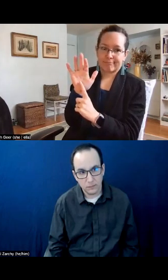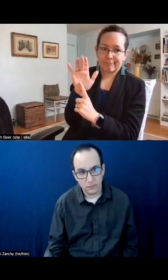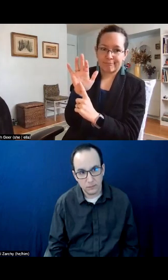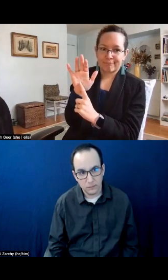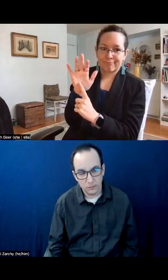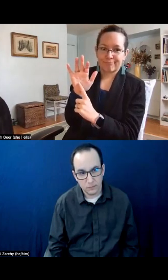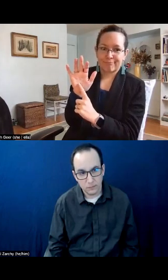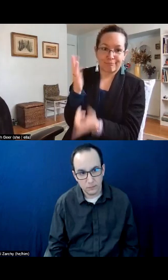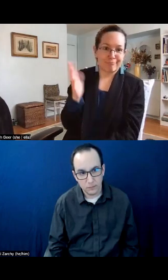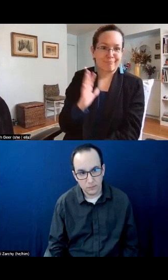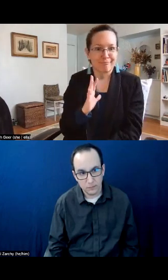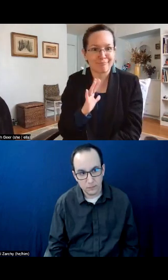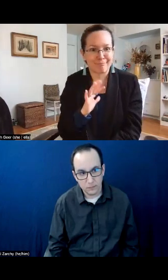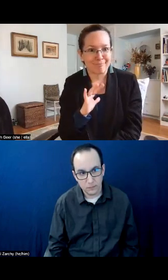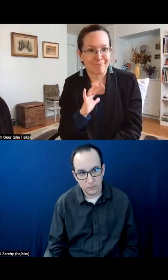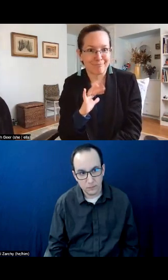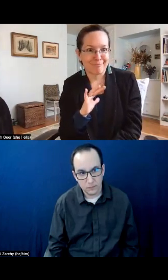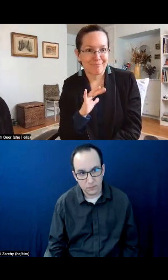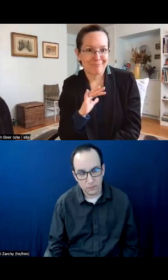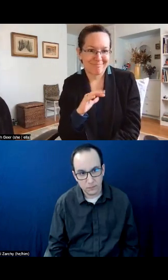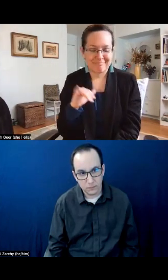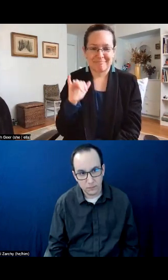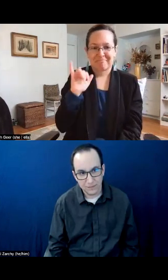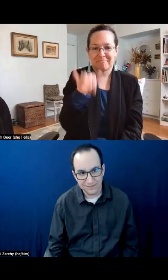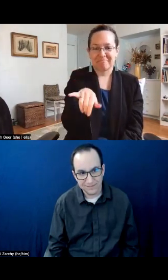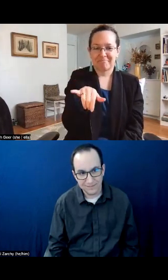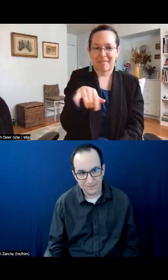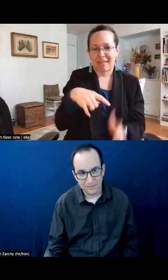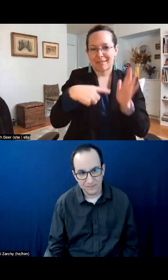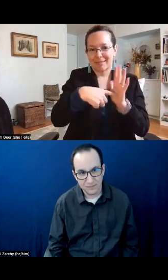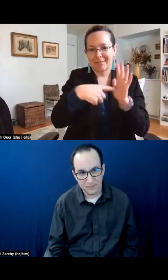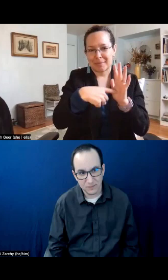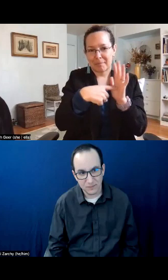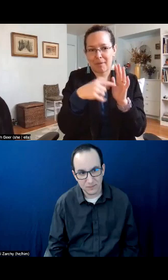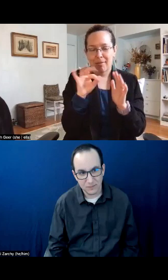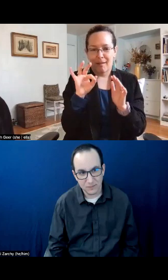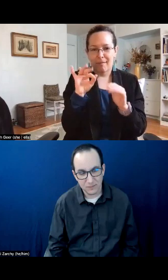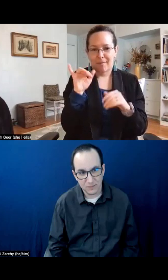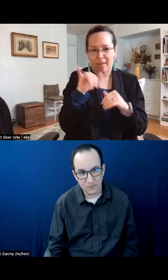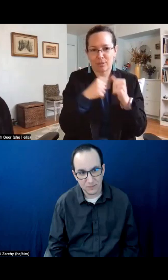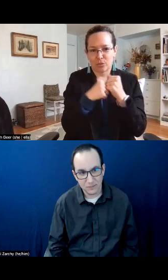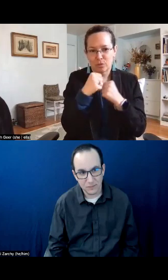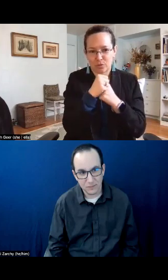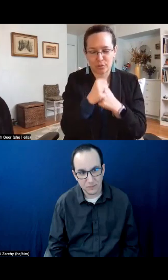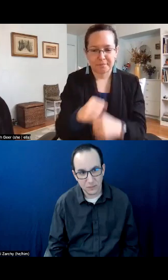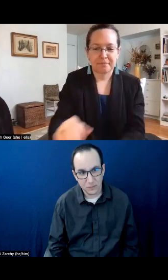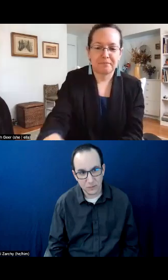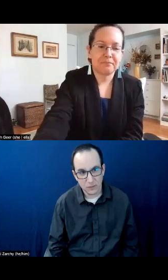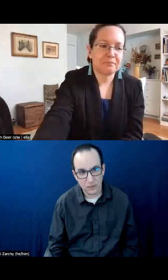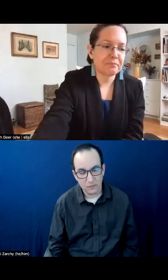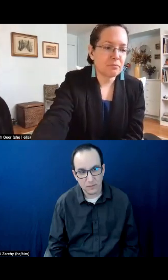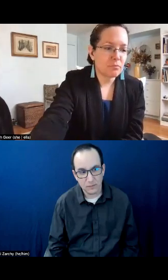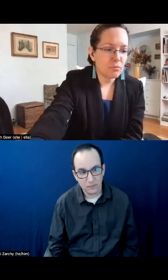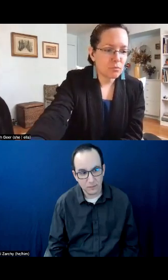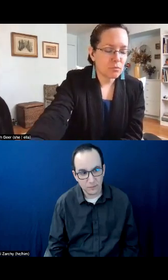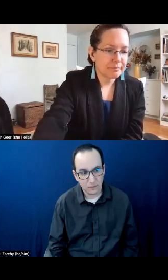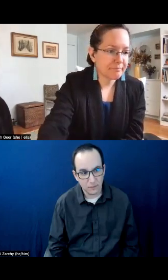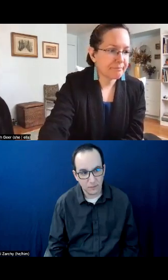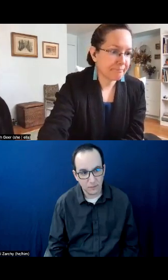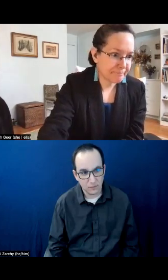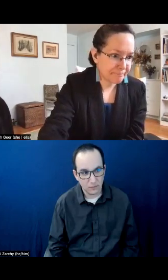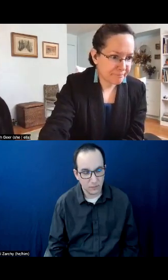let's contrast that with candle or mother, right? Or something that could mean, oh, that's cool, that's really